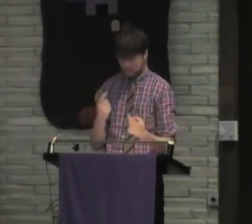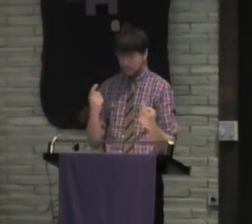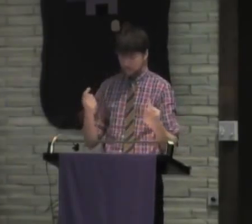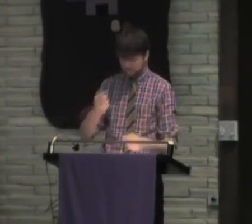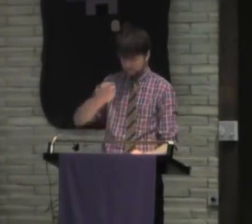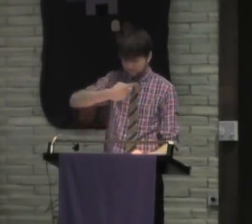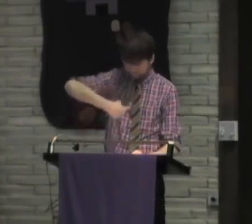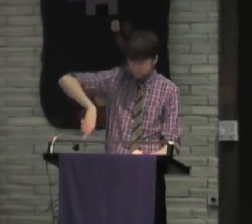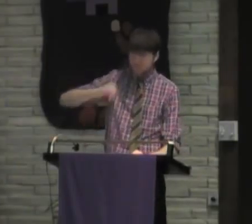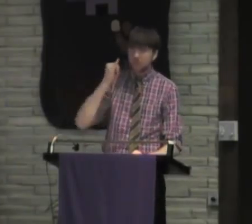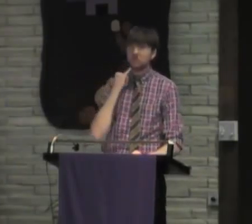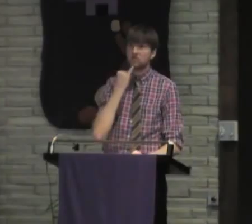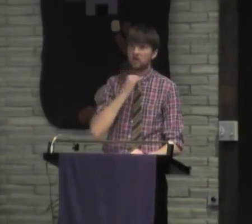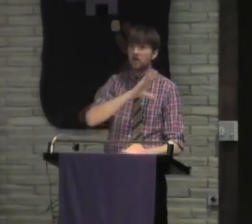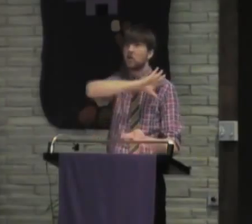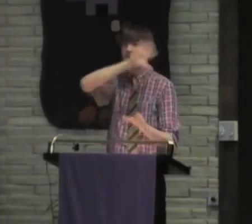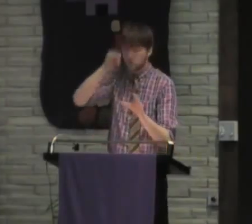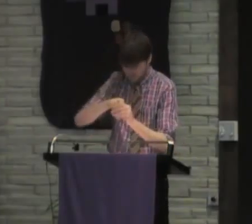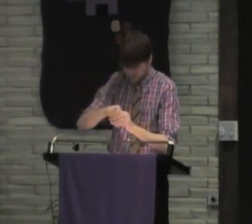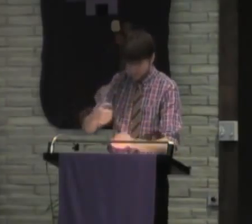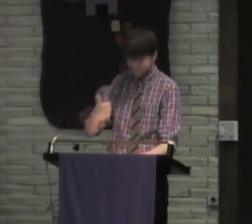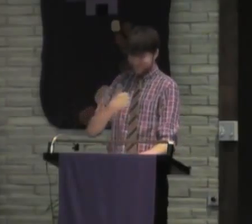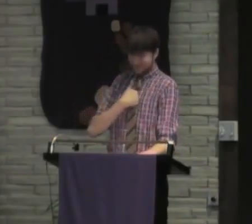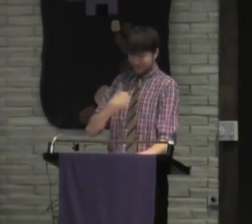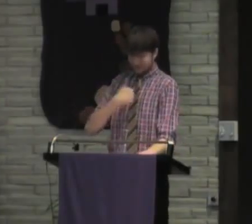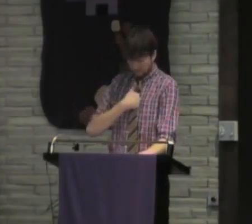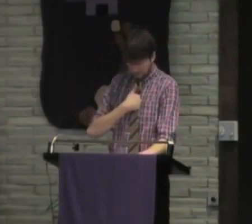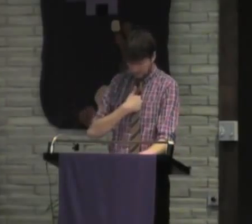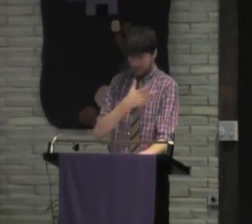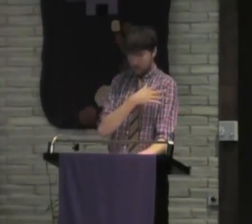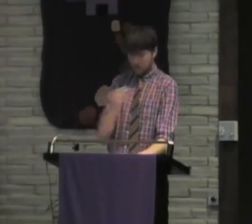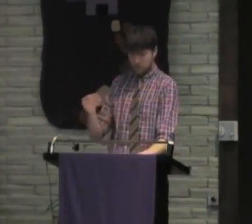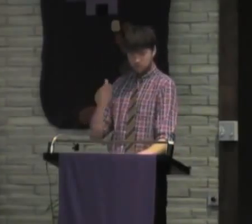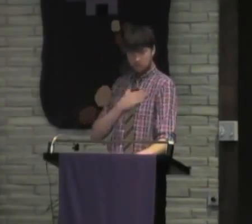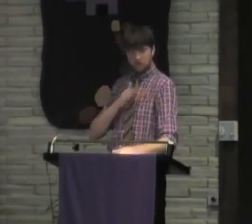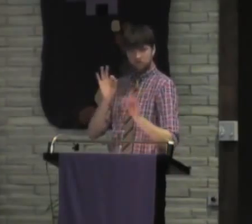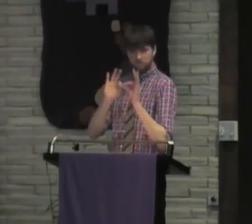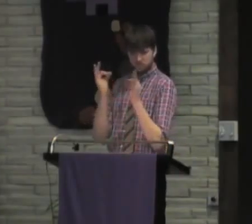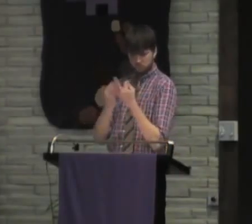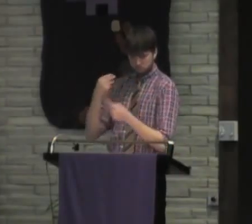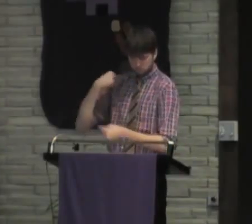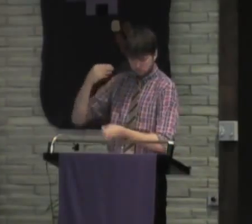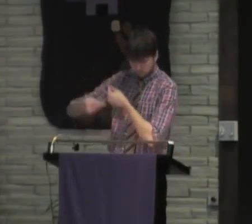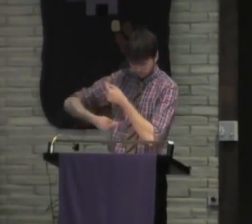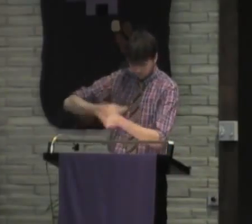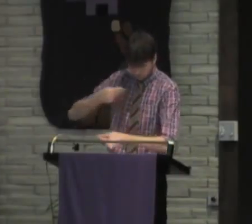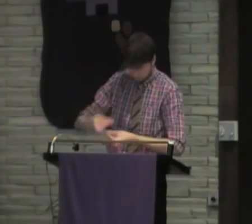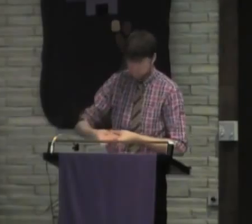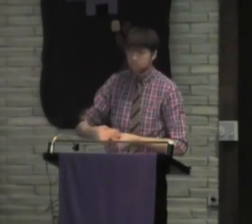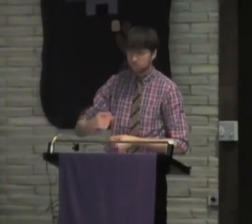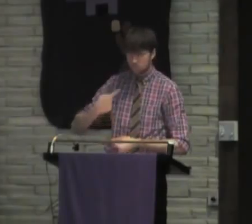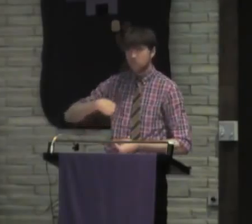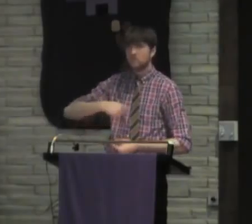confess the sins we Israelites, including myself and my father's house,